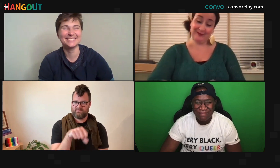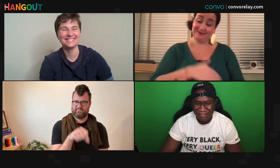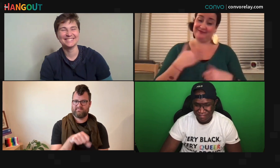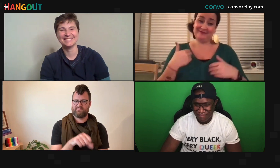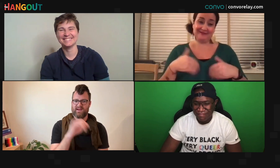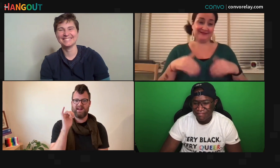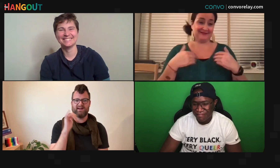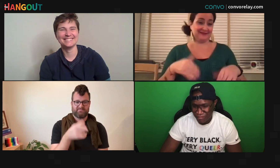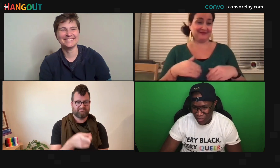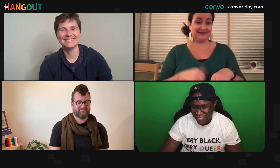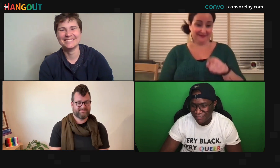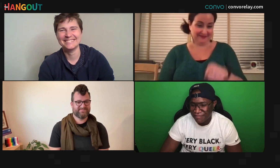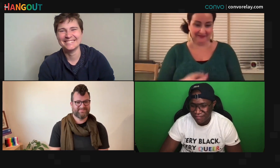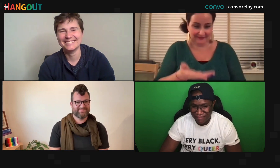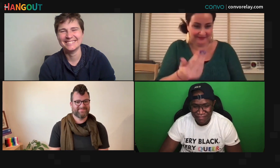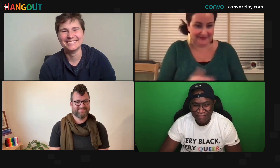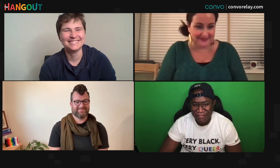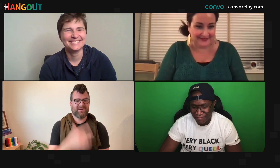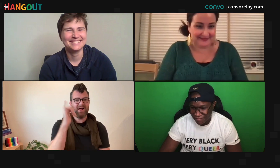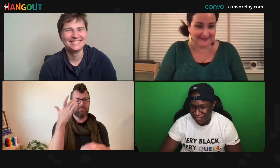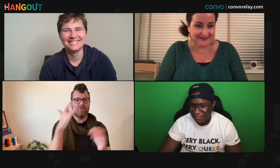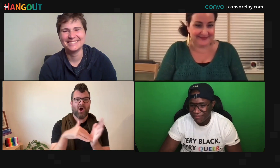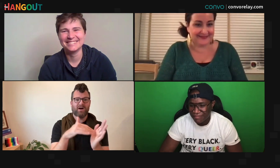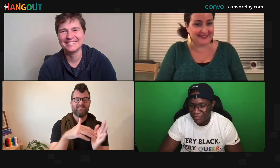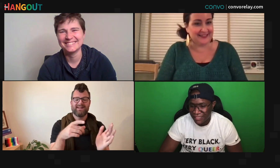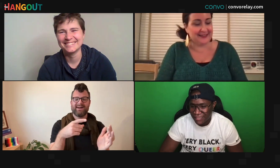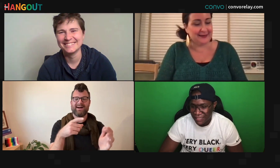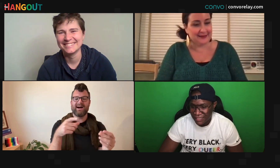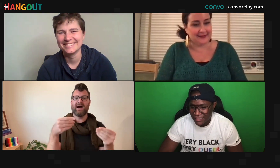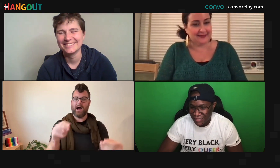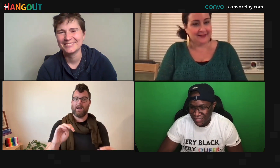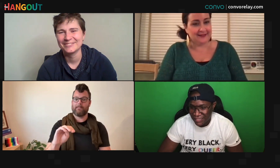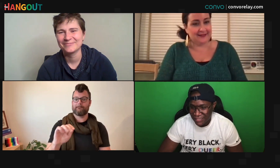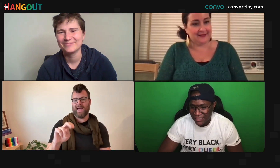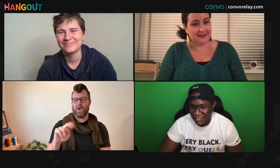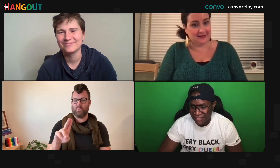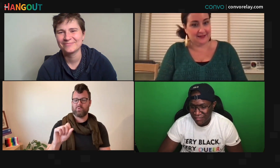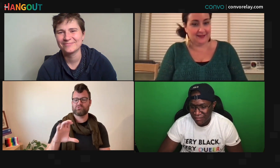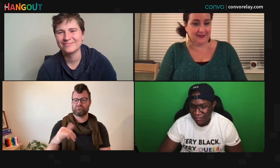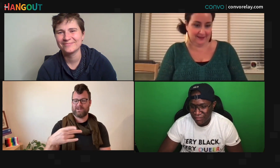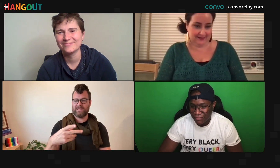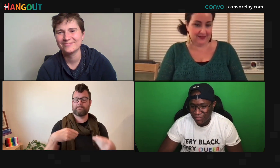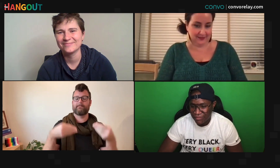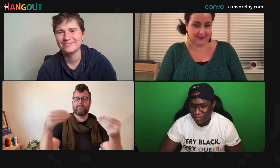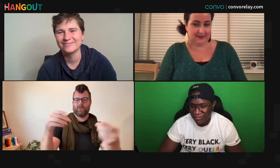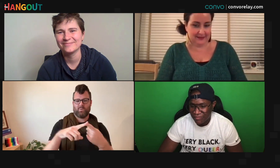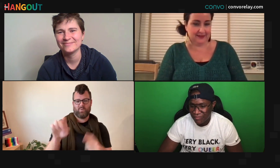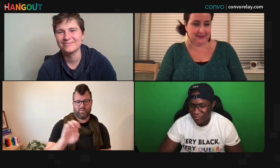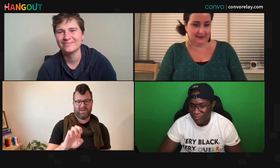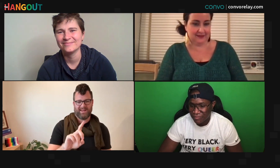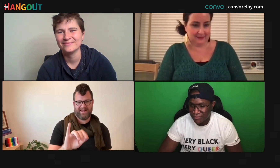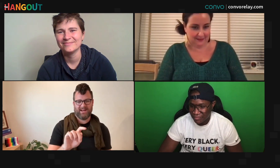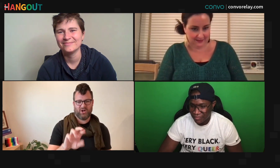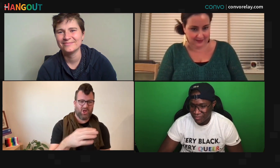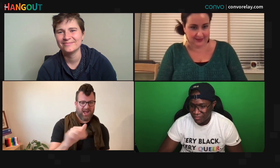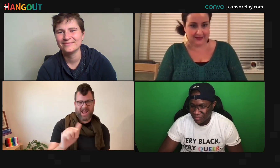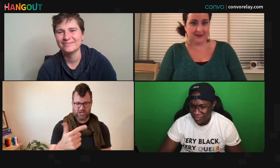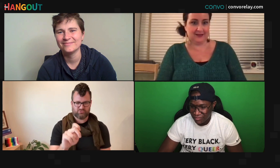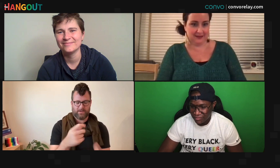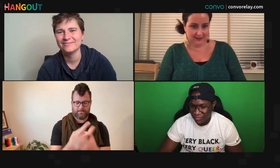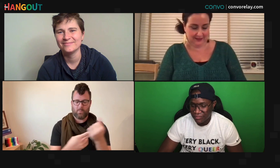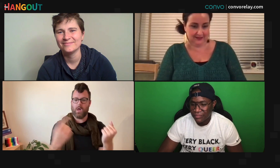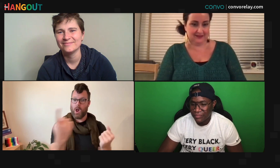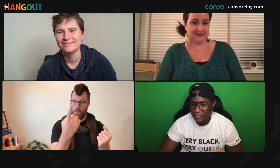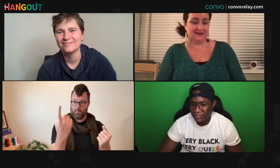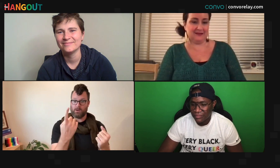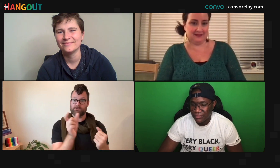title later. And I think that's definitely true. This is Jonas. Oftentimes a manuscript, you'll give